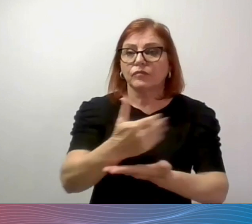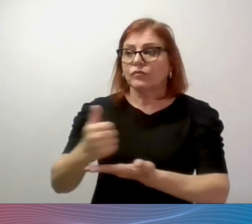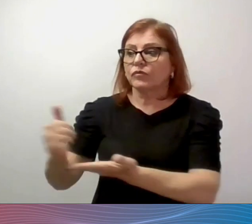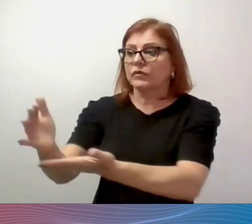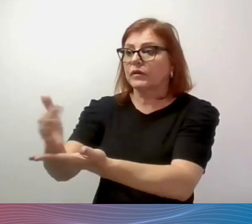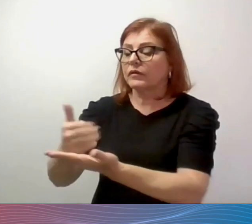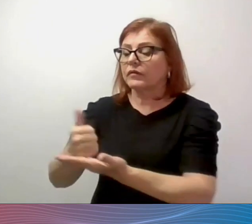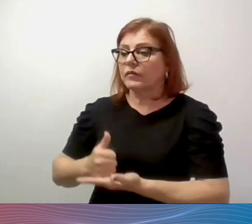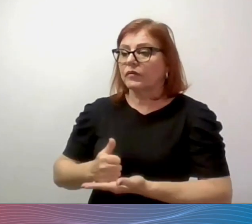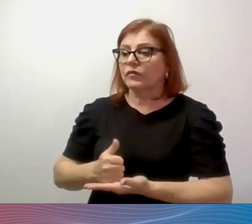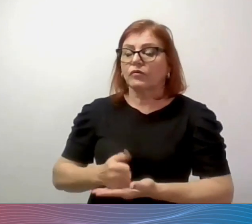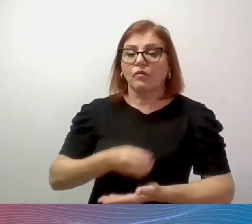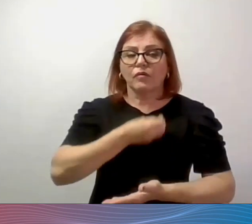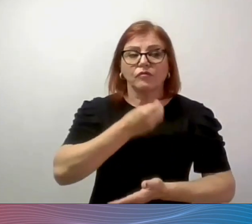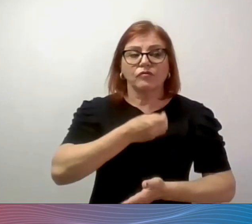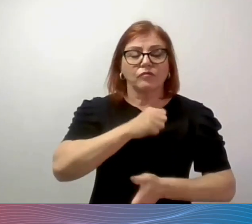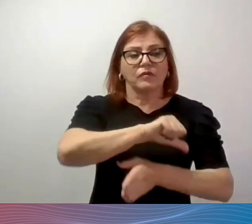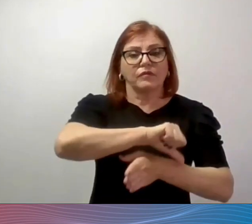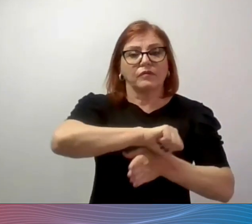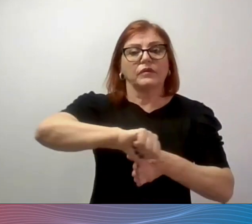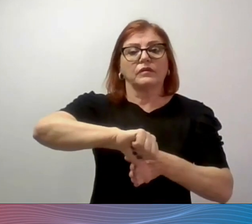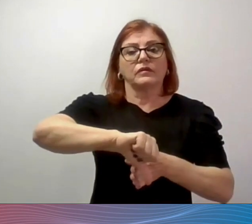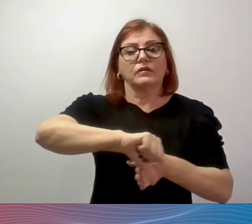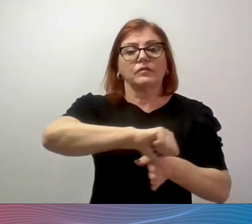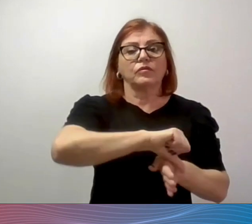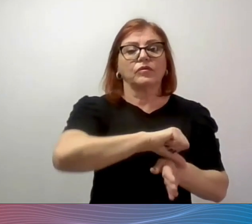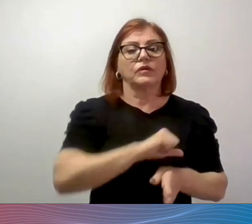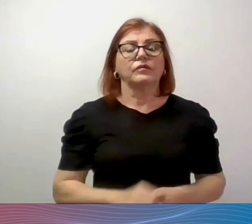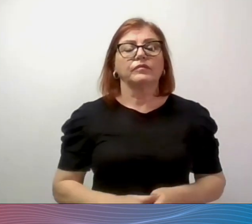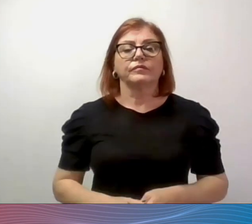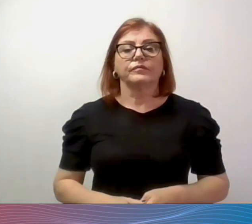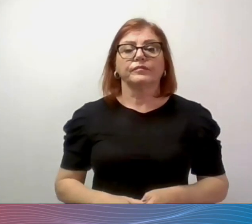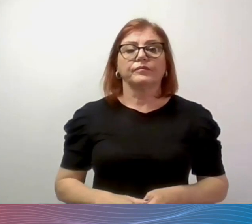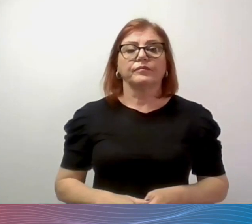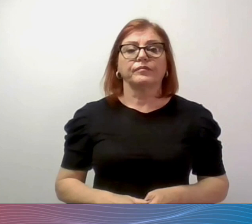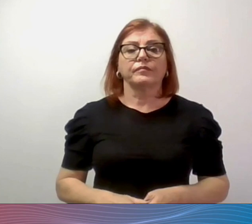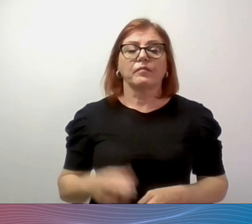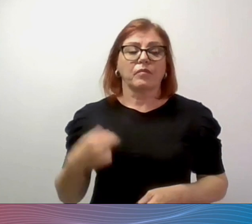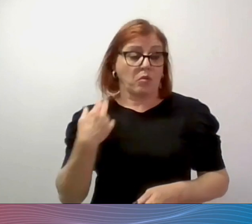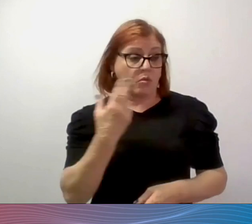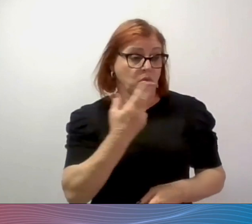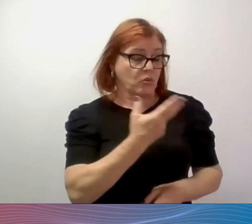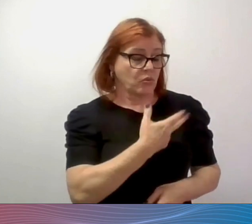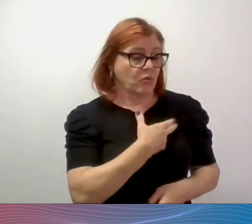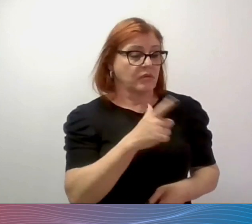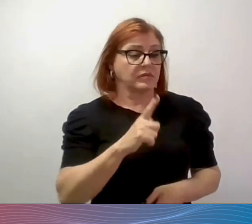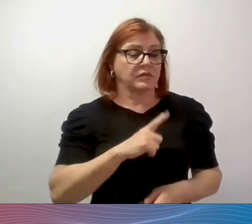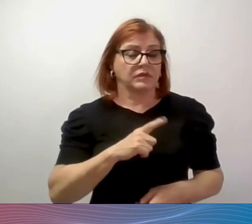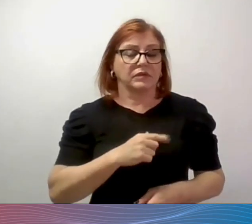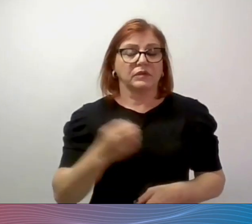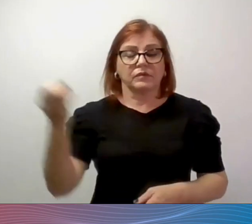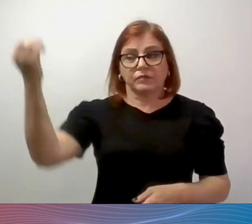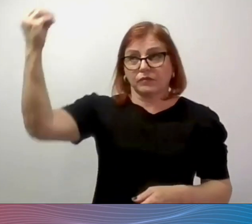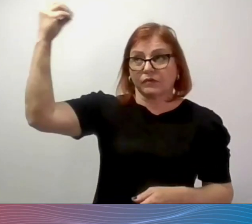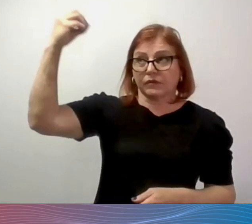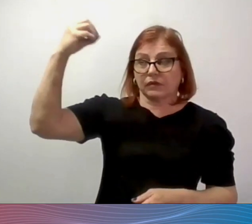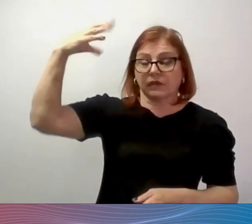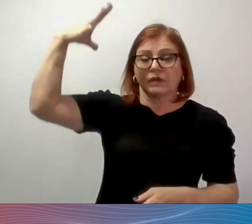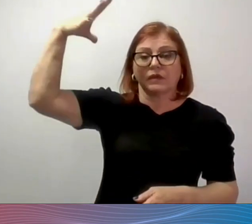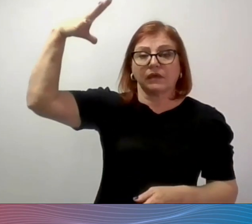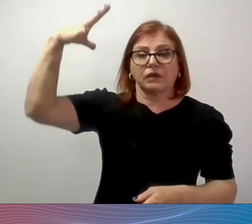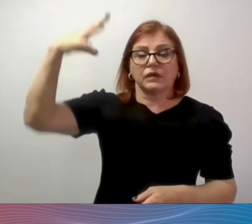this immoral life. E nós, irmãos, nós que temos a graça. And we, brothers and sisters, who have grace.